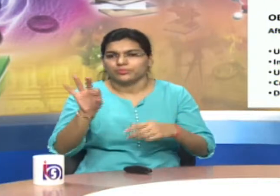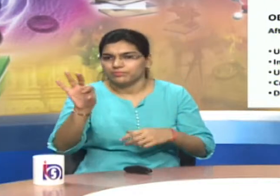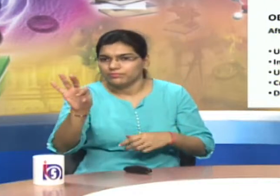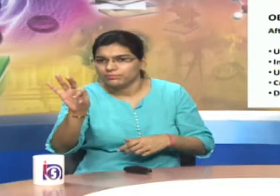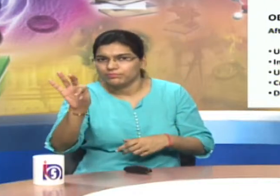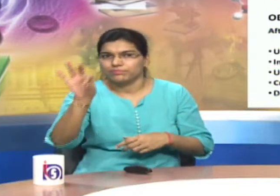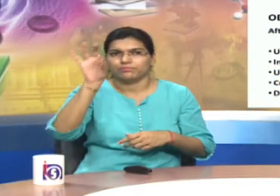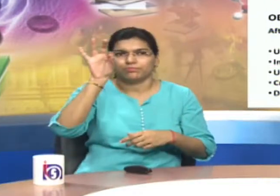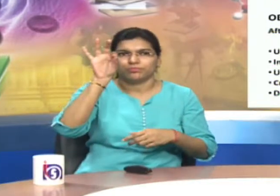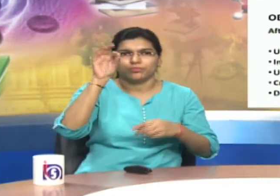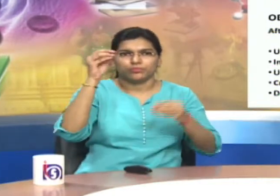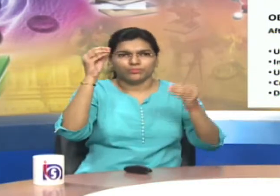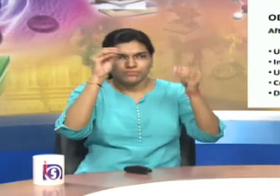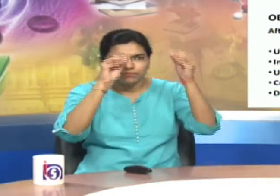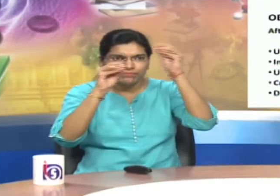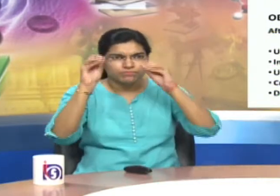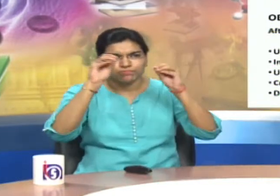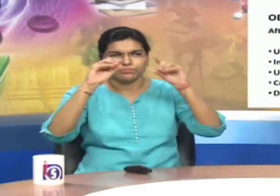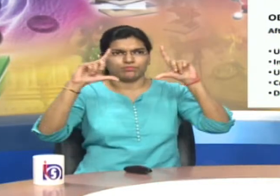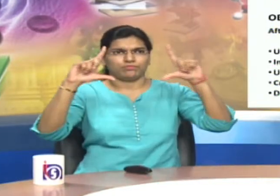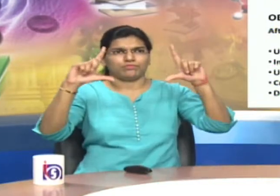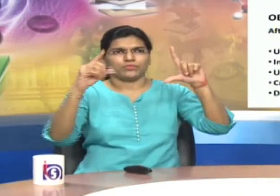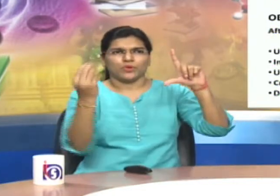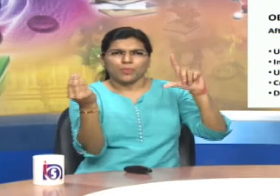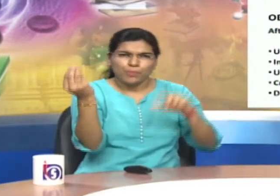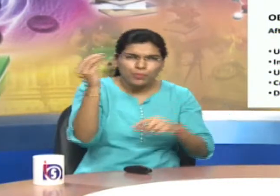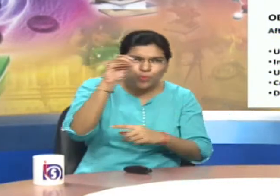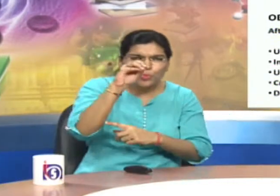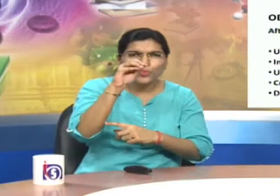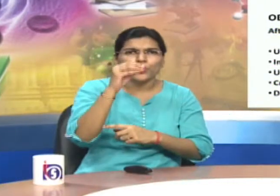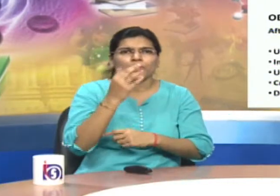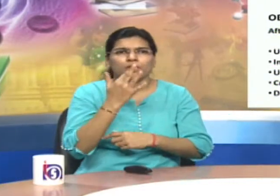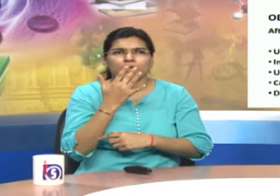to insert and edit any picture